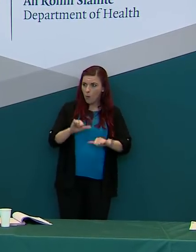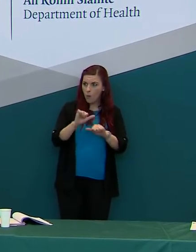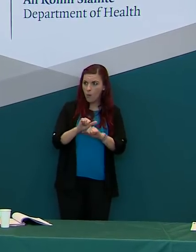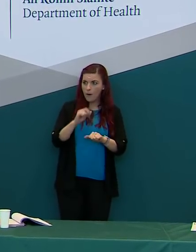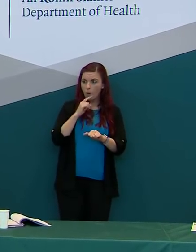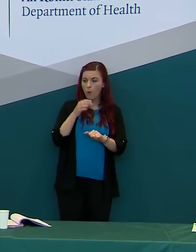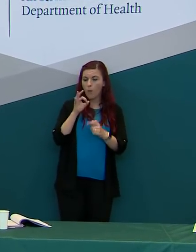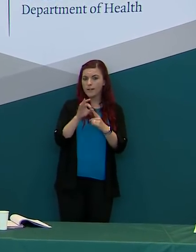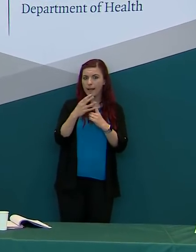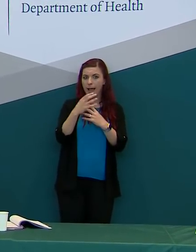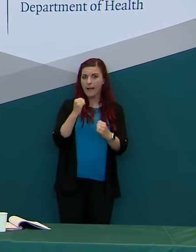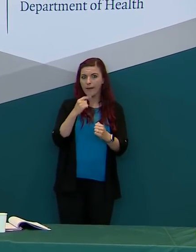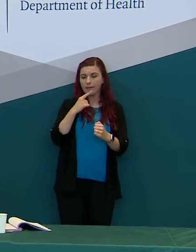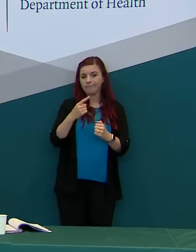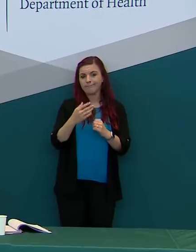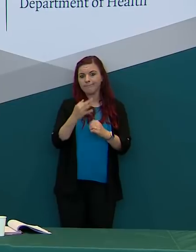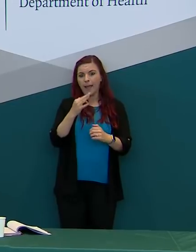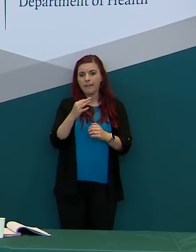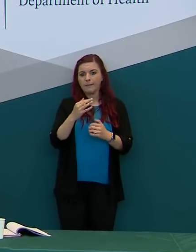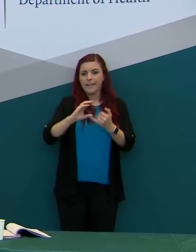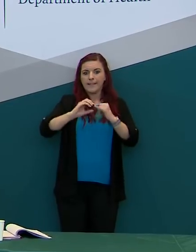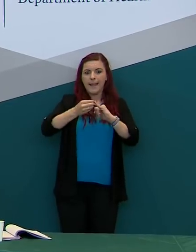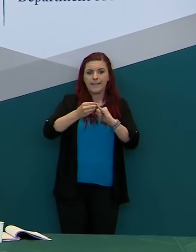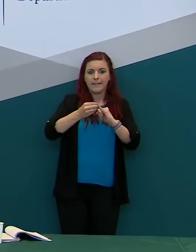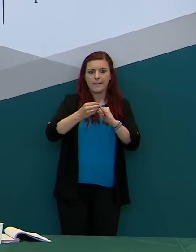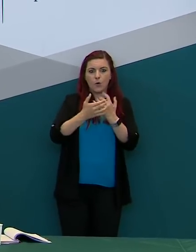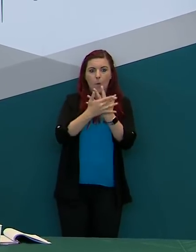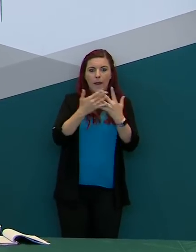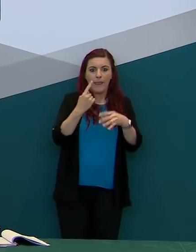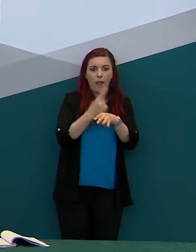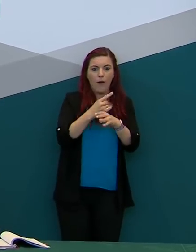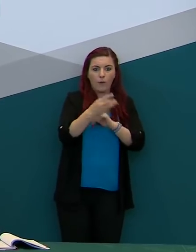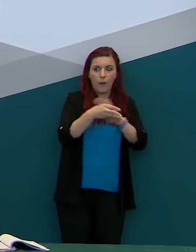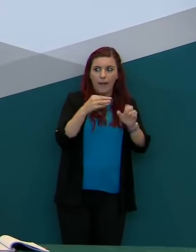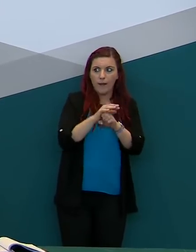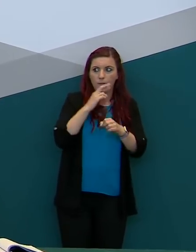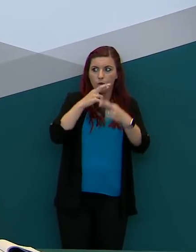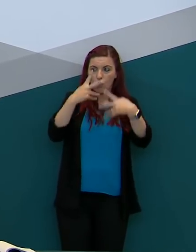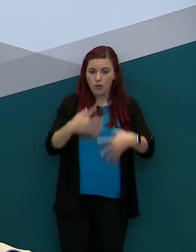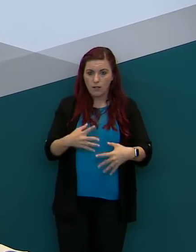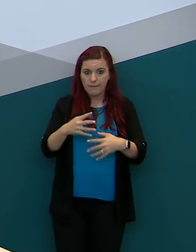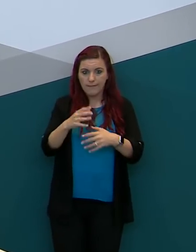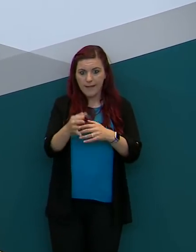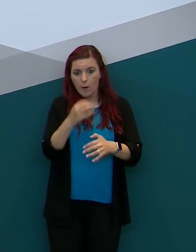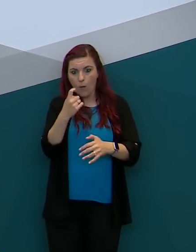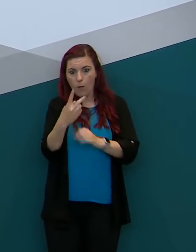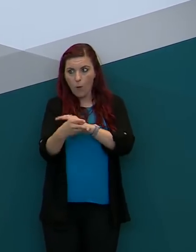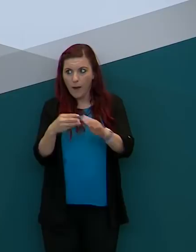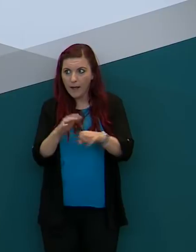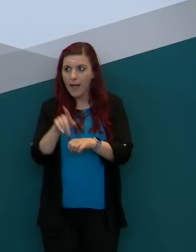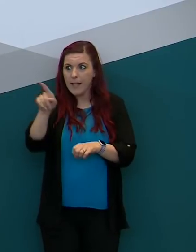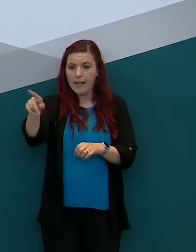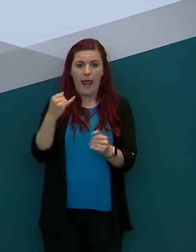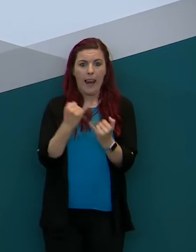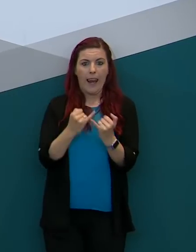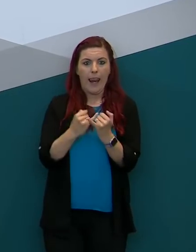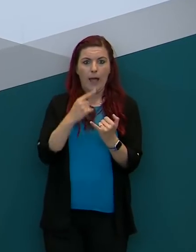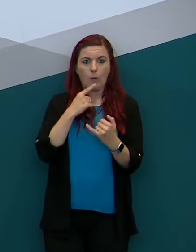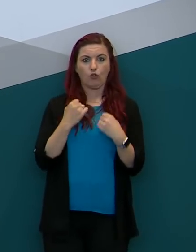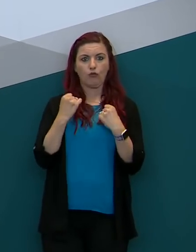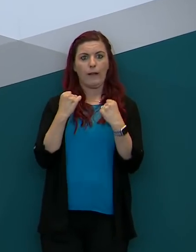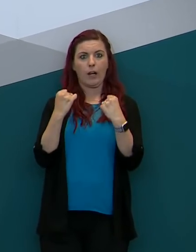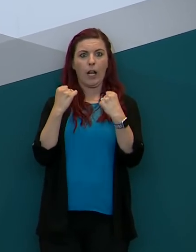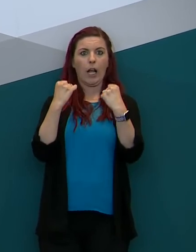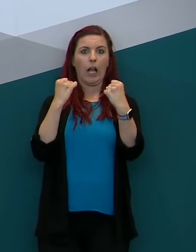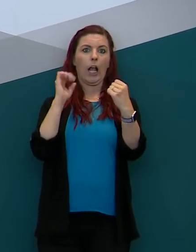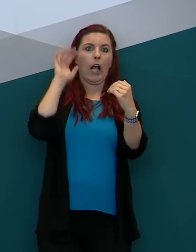if the speed return is 5 to 7 days. Dr. Tomas Ryan from Trinity has said that we are driving the car off the cliff if we go ahead next week. And then